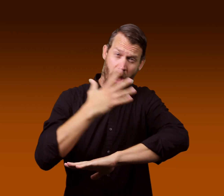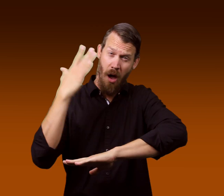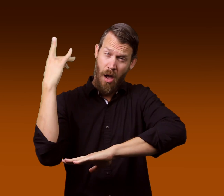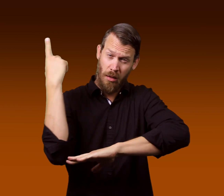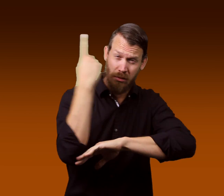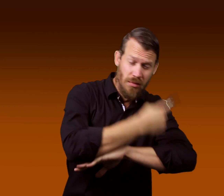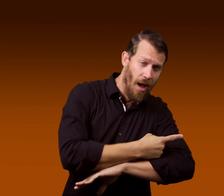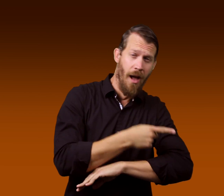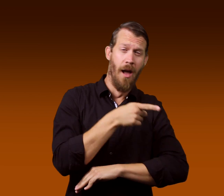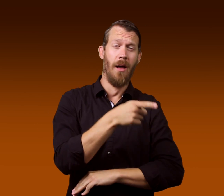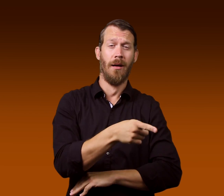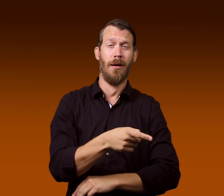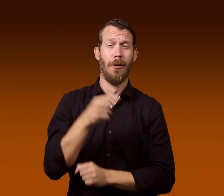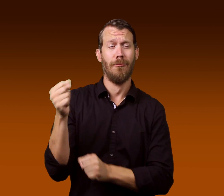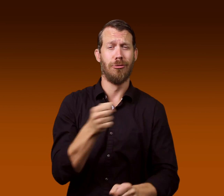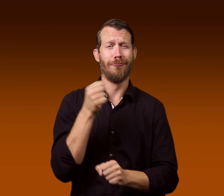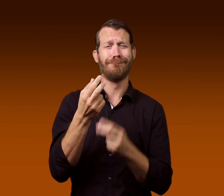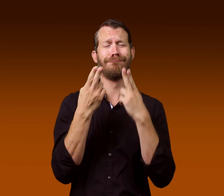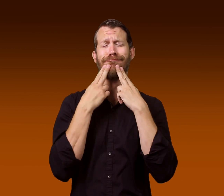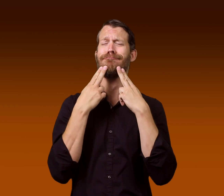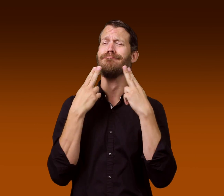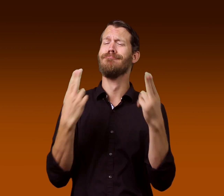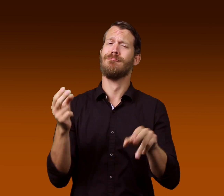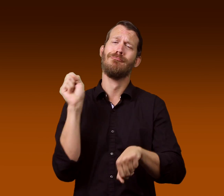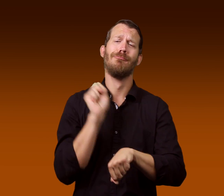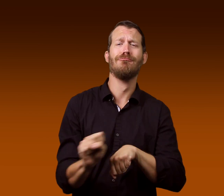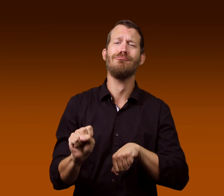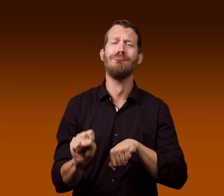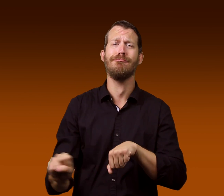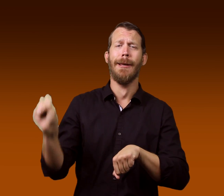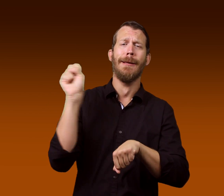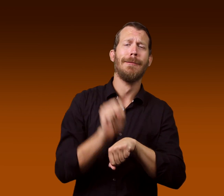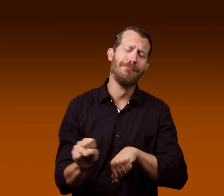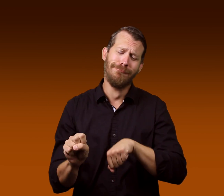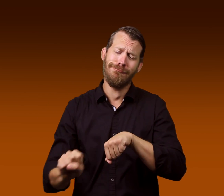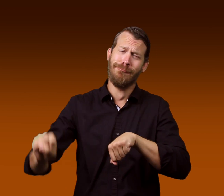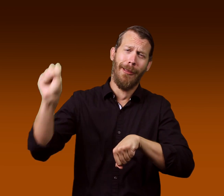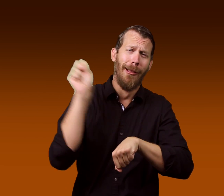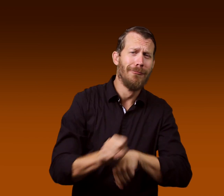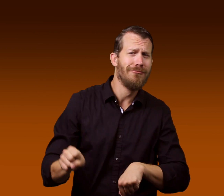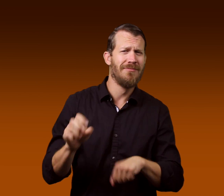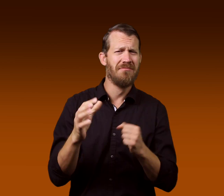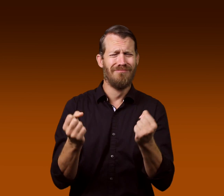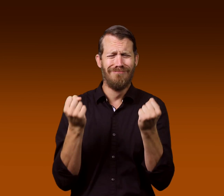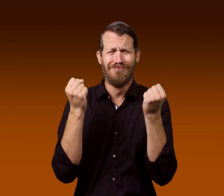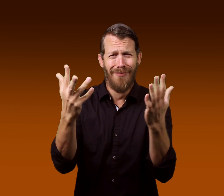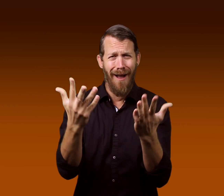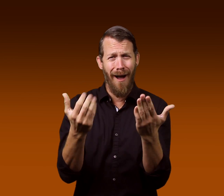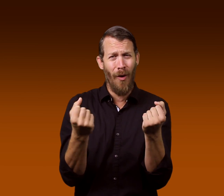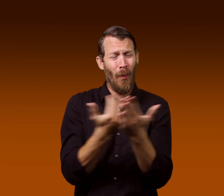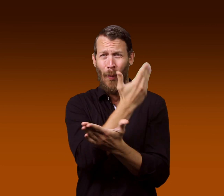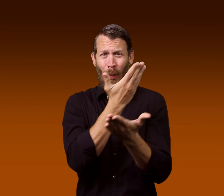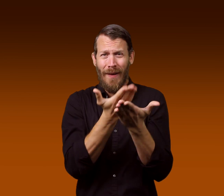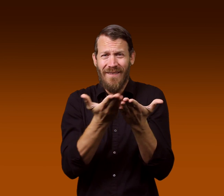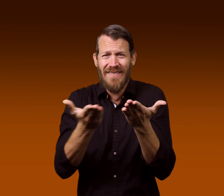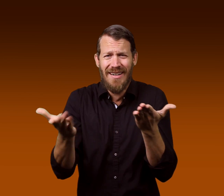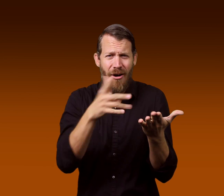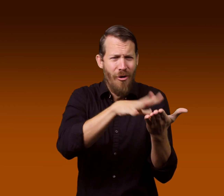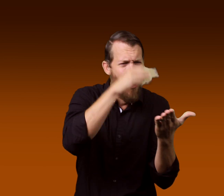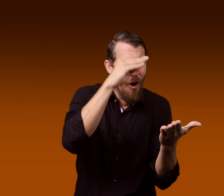"We'll all be sorry if this thing stays among us." As the days went by, the broom seemed as innocent and